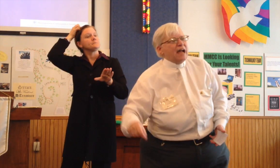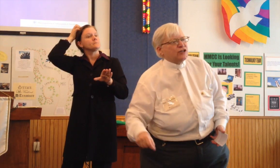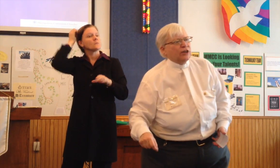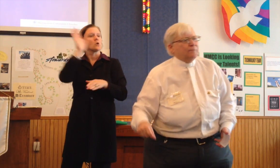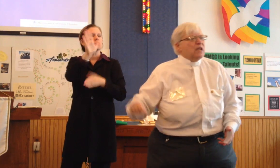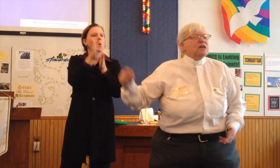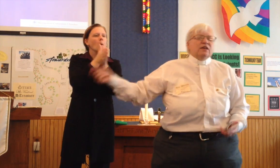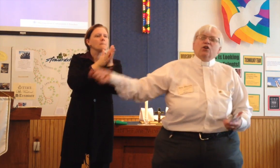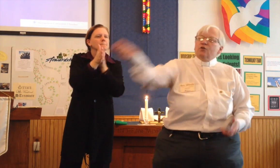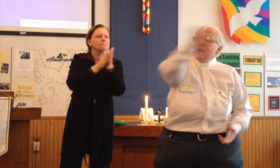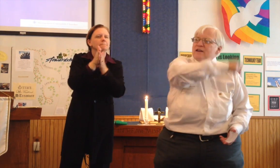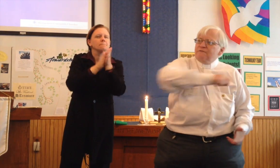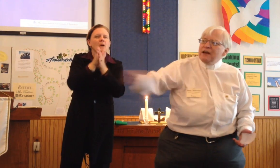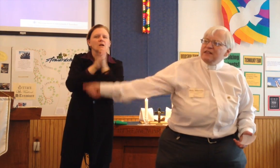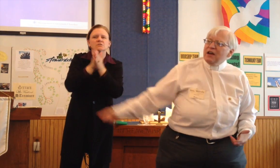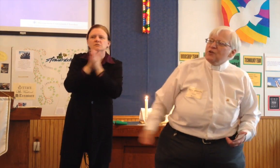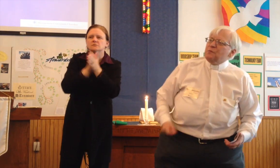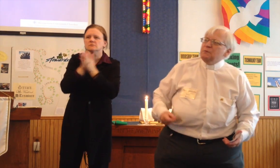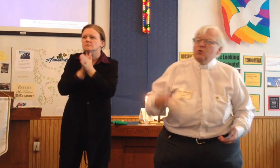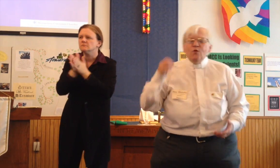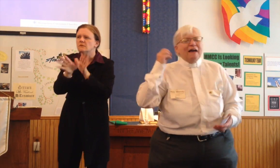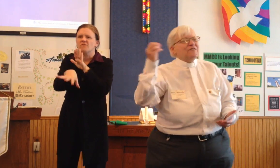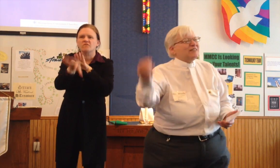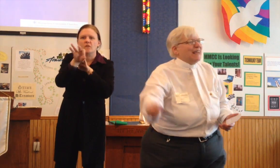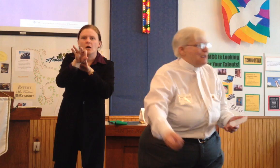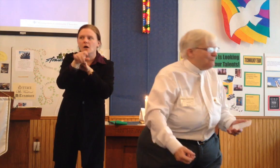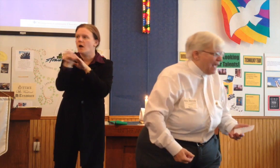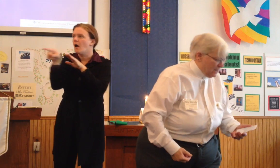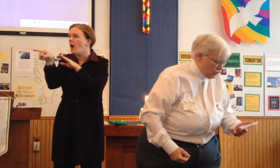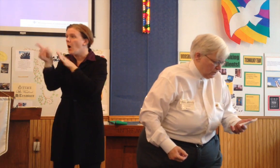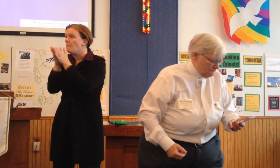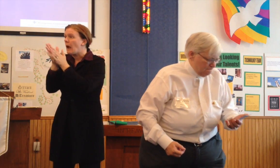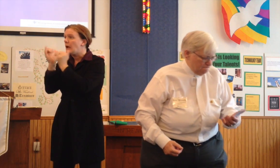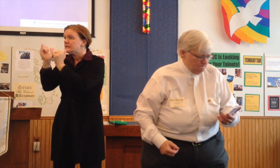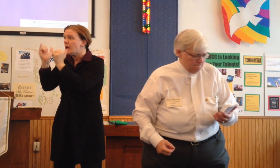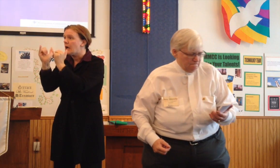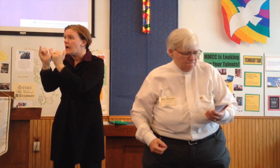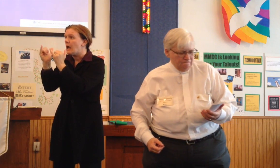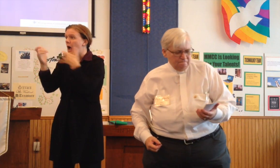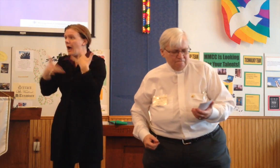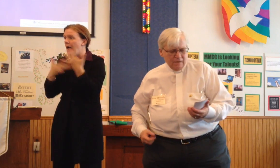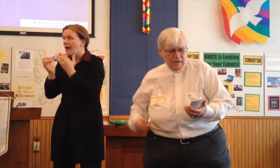your passion. Then look around and find the other people who have the same passion.